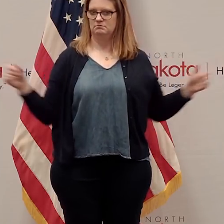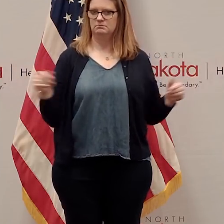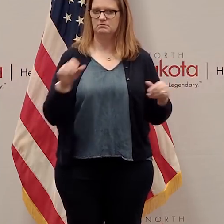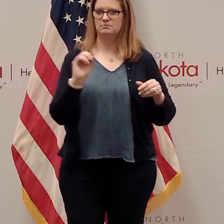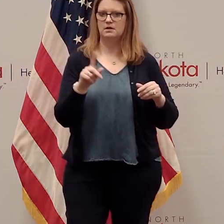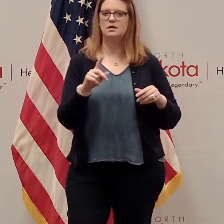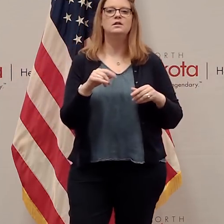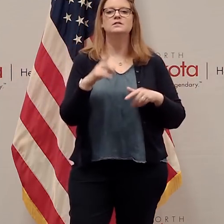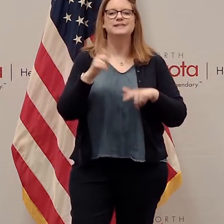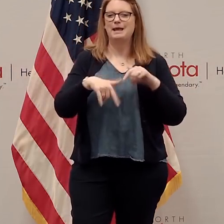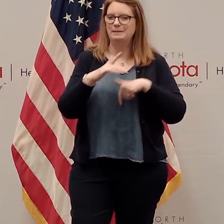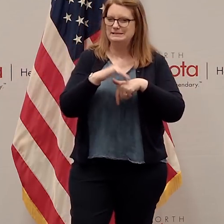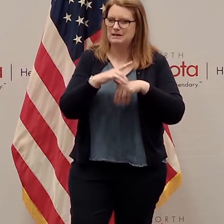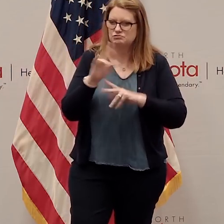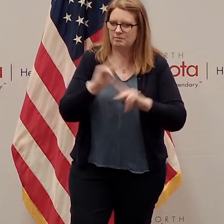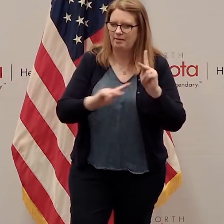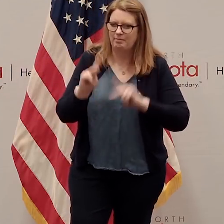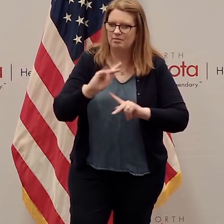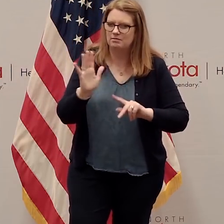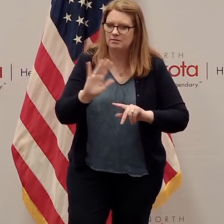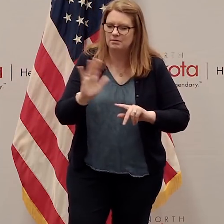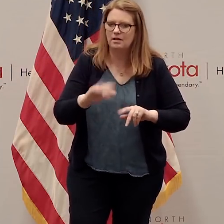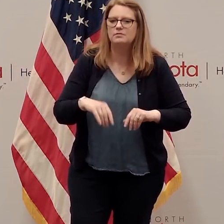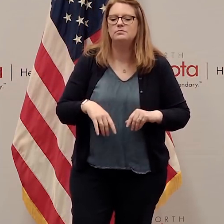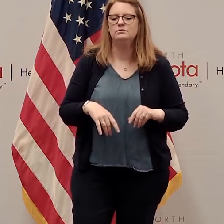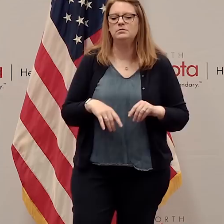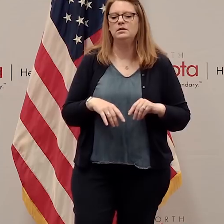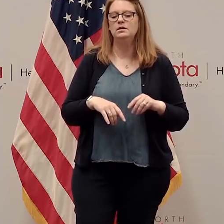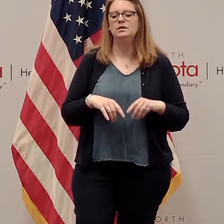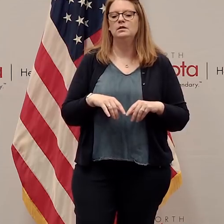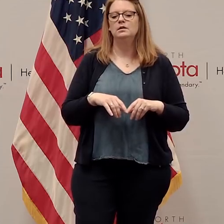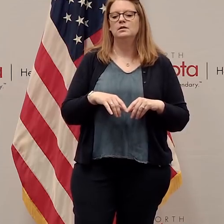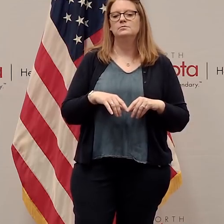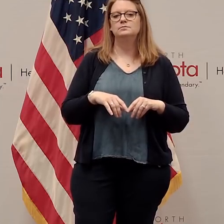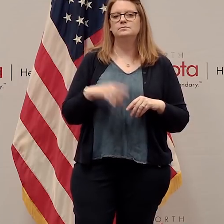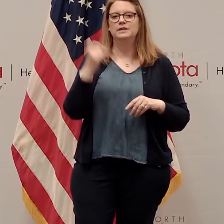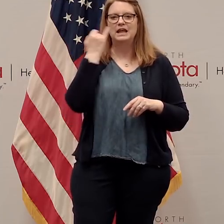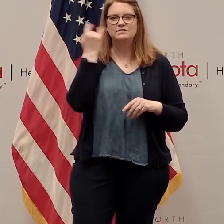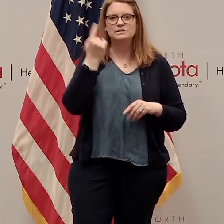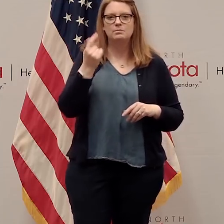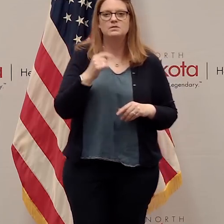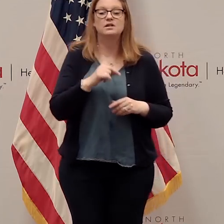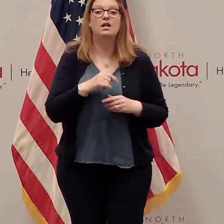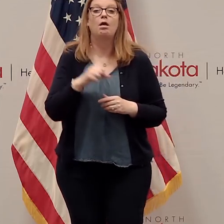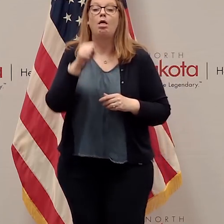This is a guideline for a reason, so that's one. And of course, if